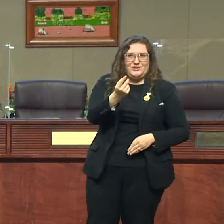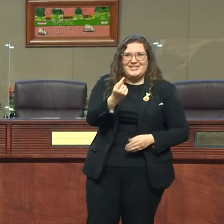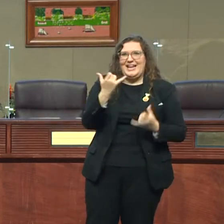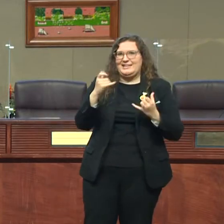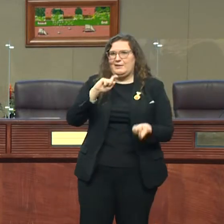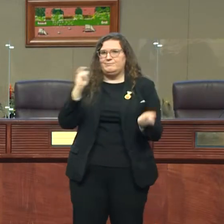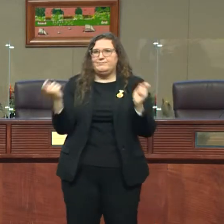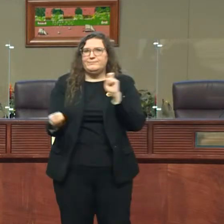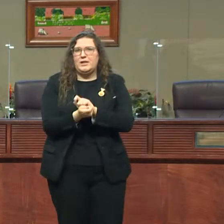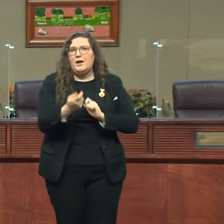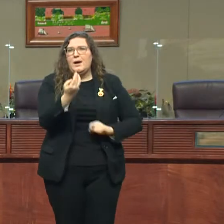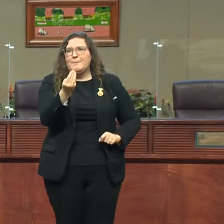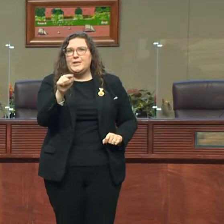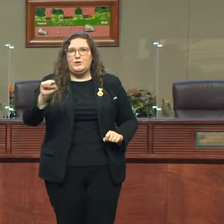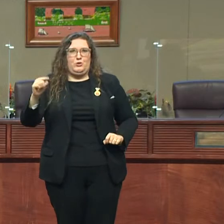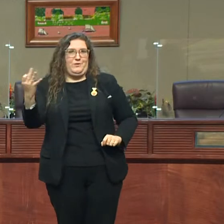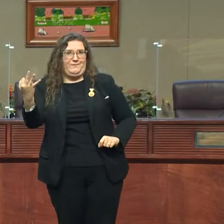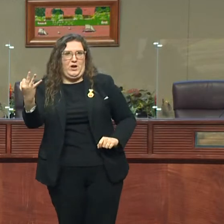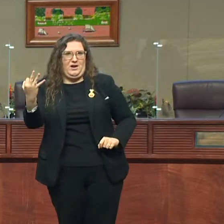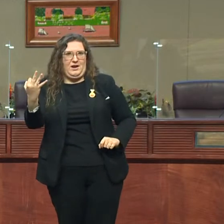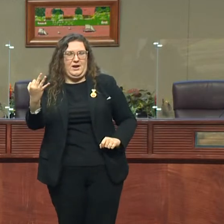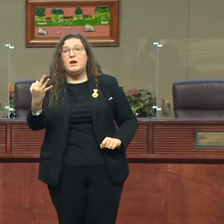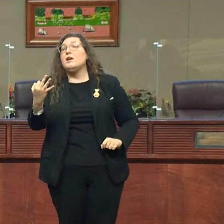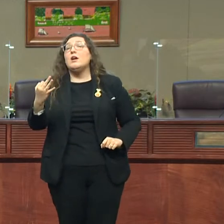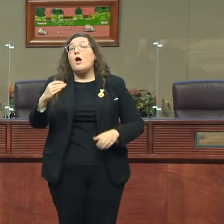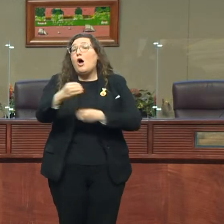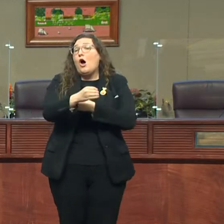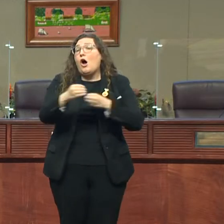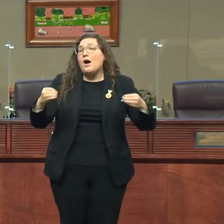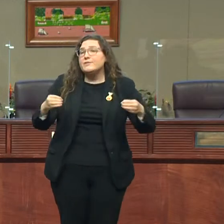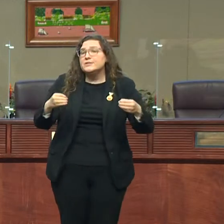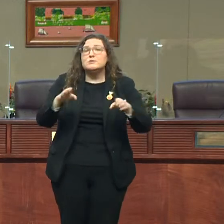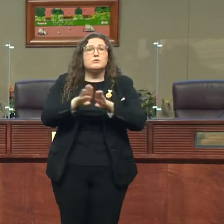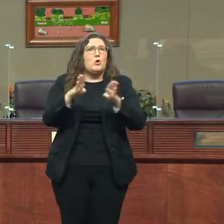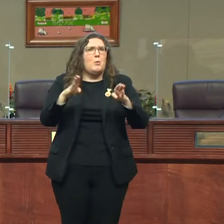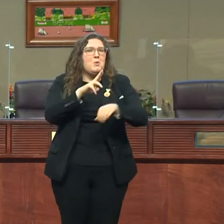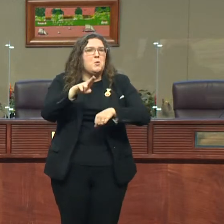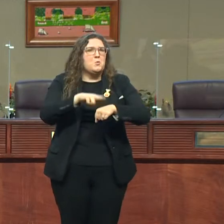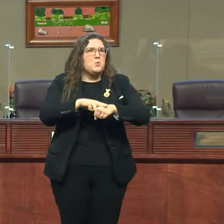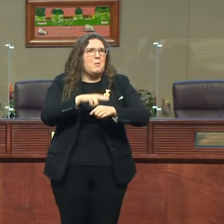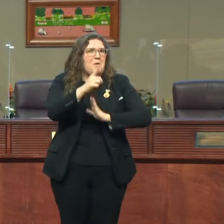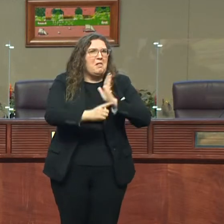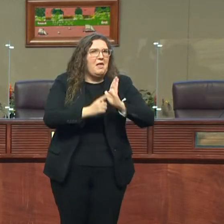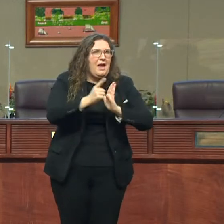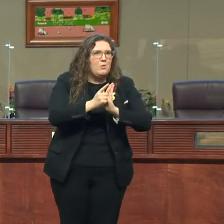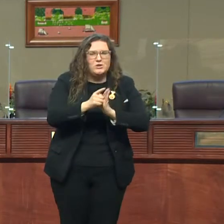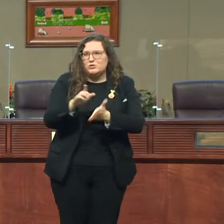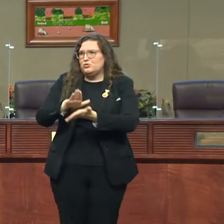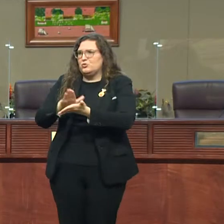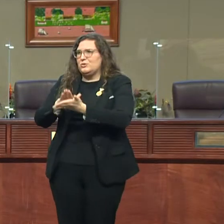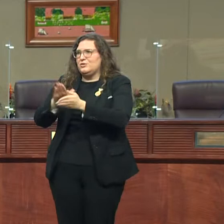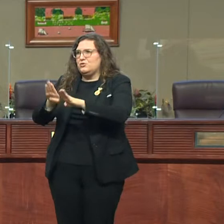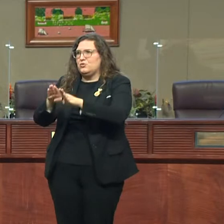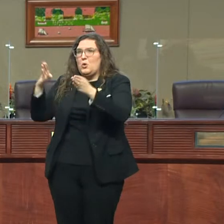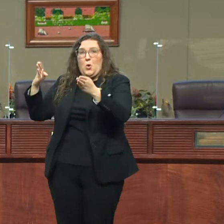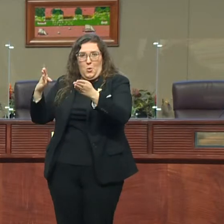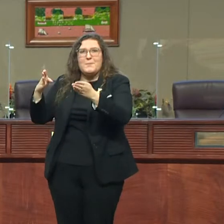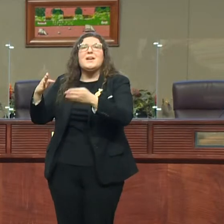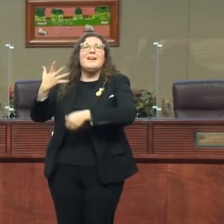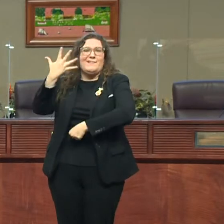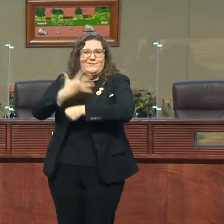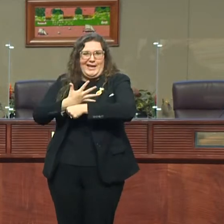normal business hours. Schools will be open 5 days a week, with the exception of the July 4th